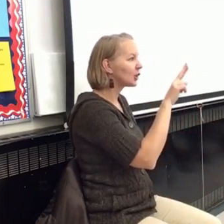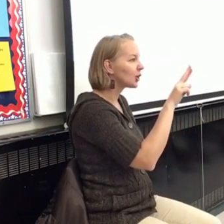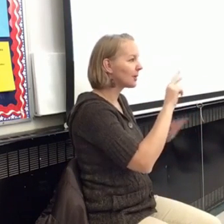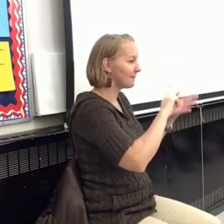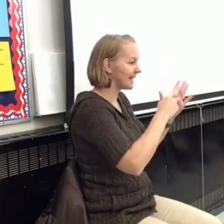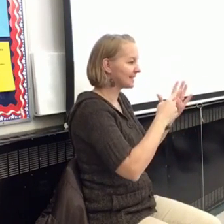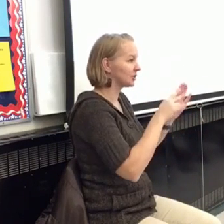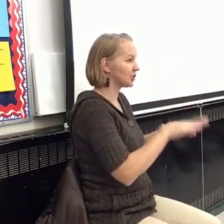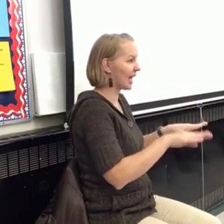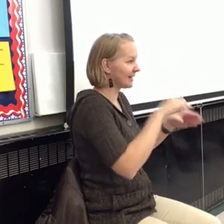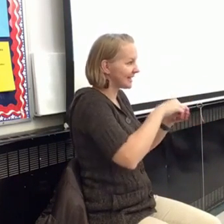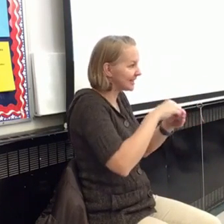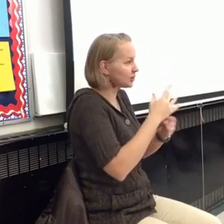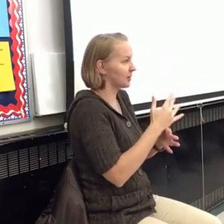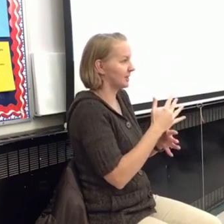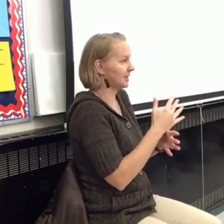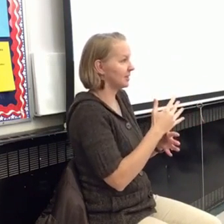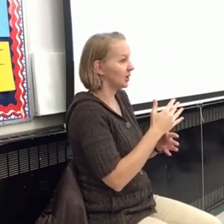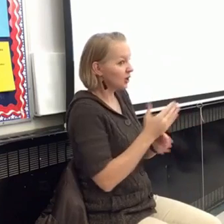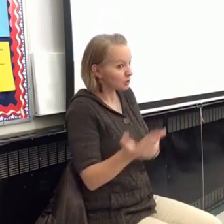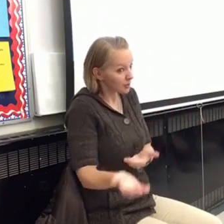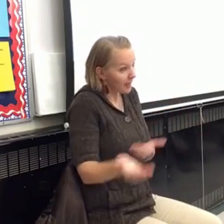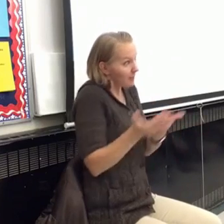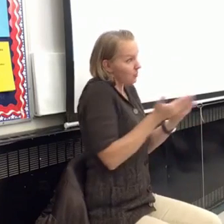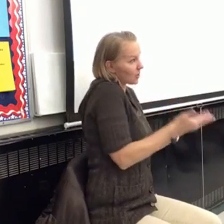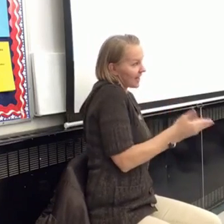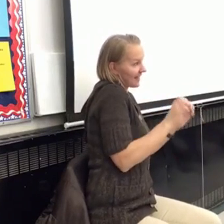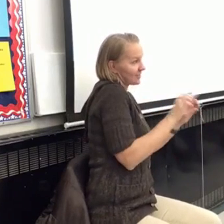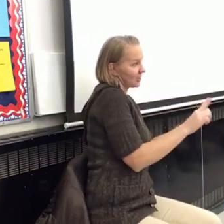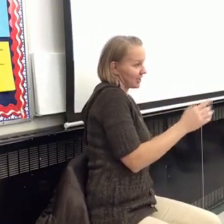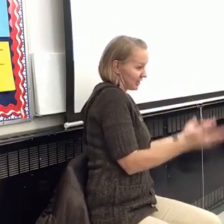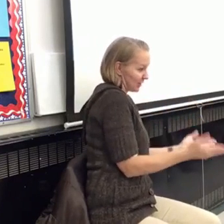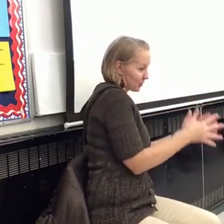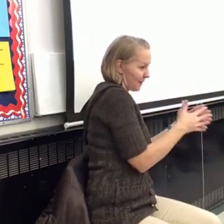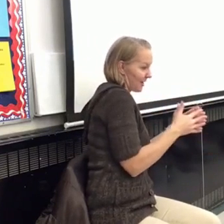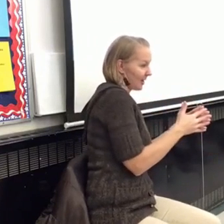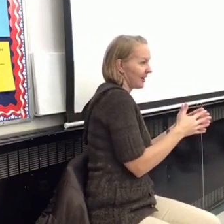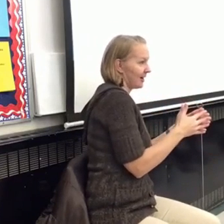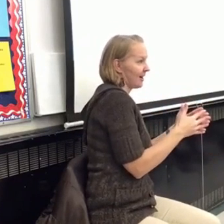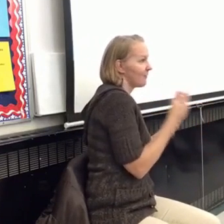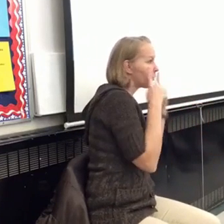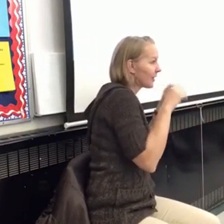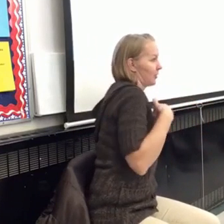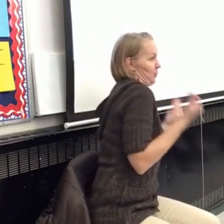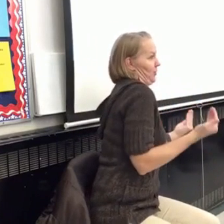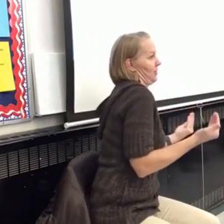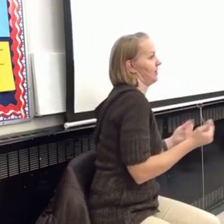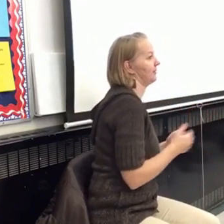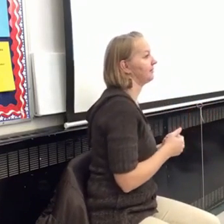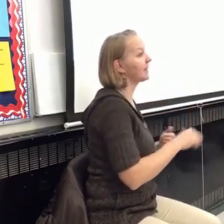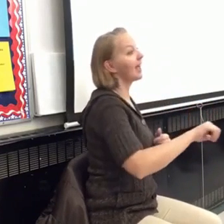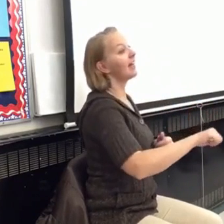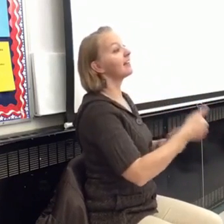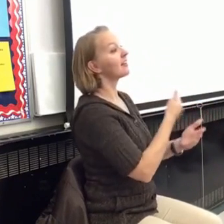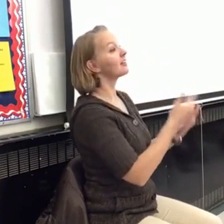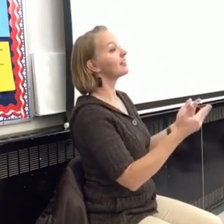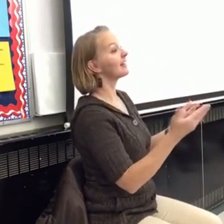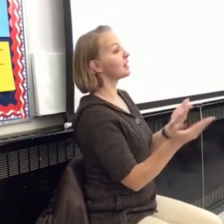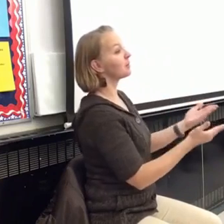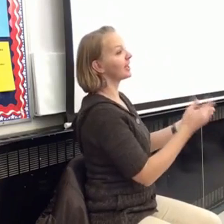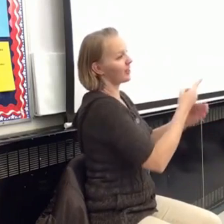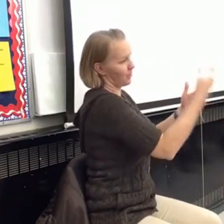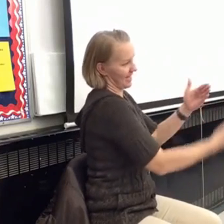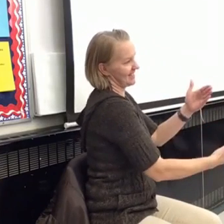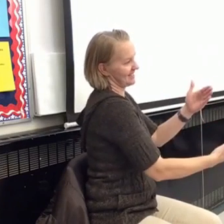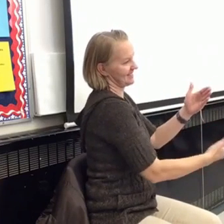the Germans are going to bring over education for all, and especially the youth of America. Now the other thing they bring is the weekend.